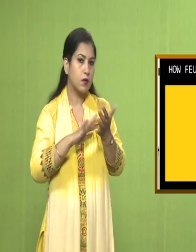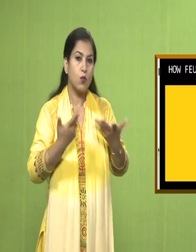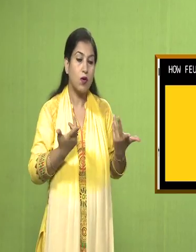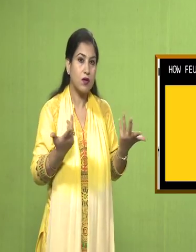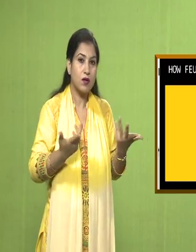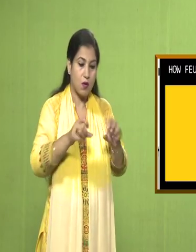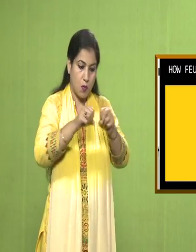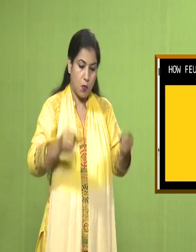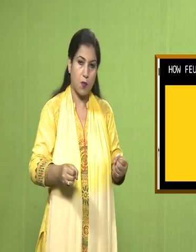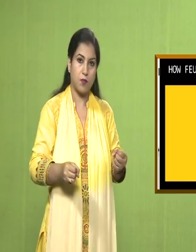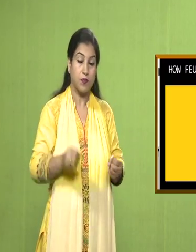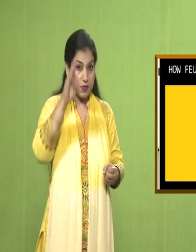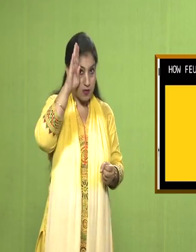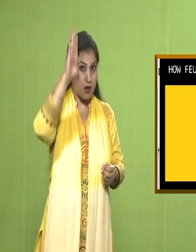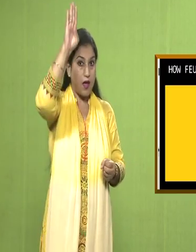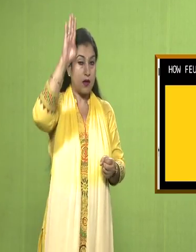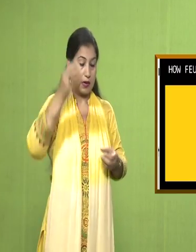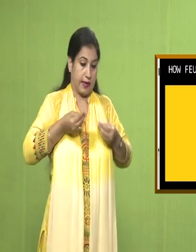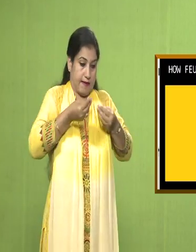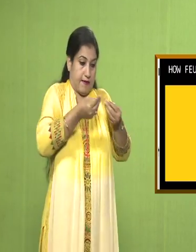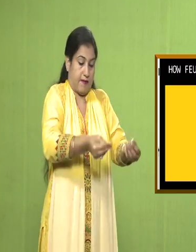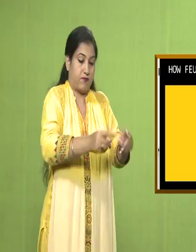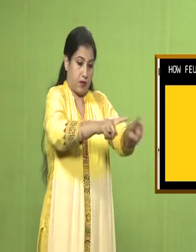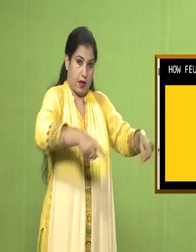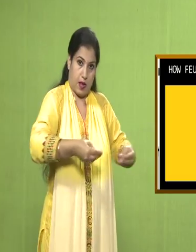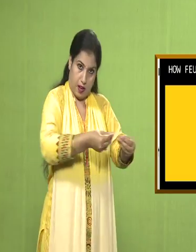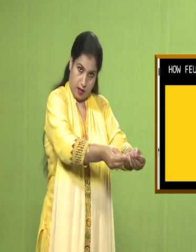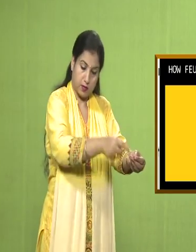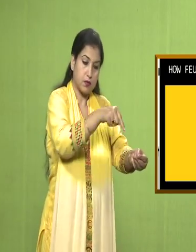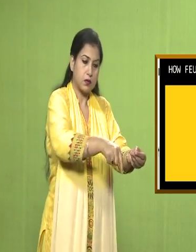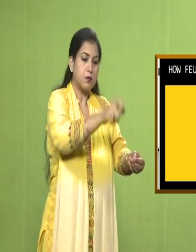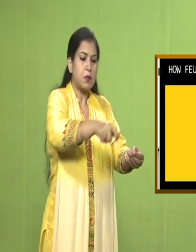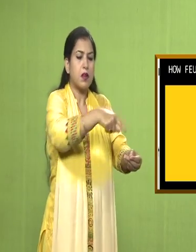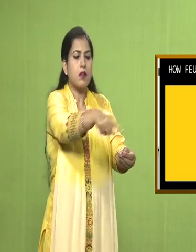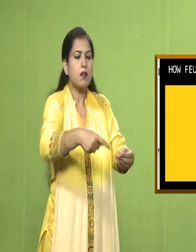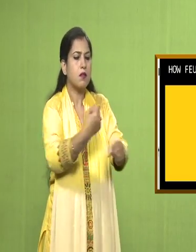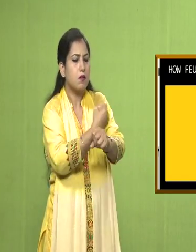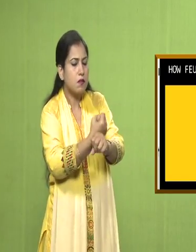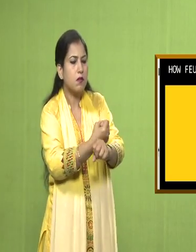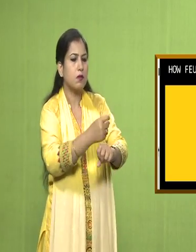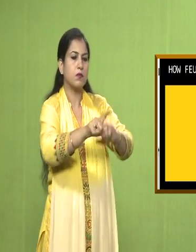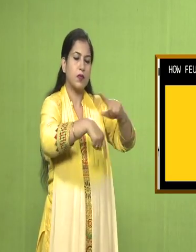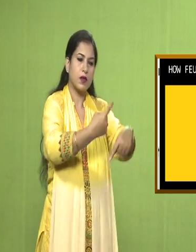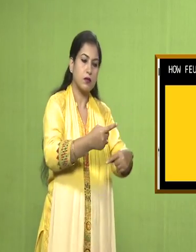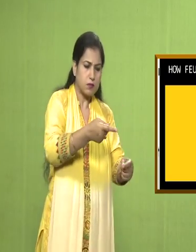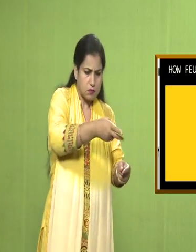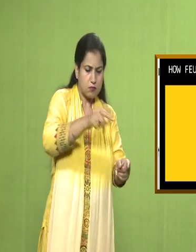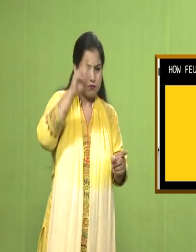given land and protection by people of higher rank, and for